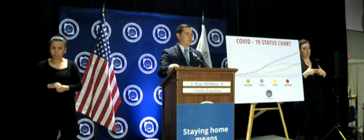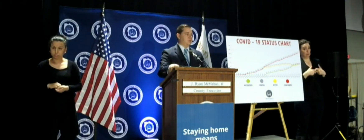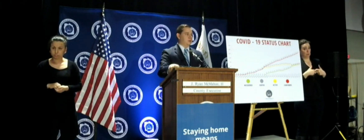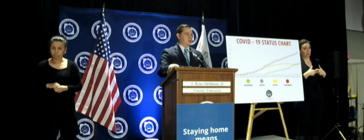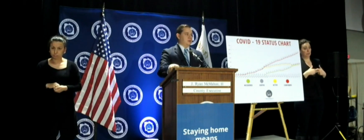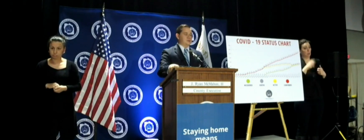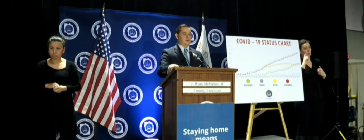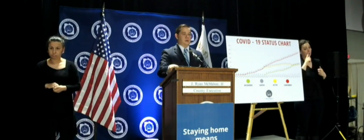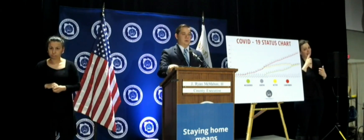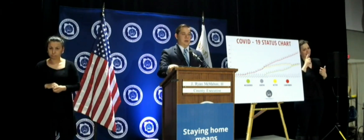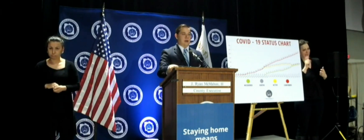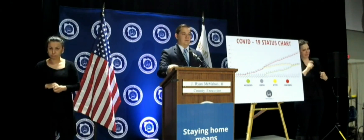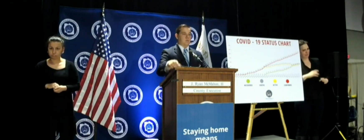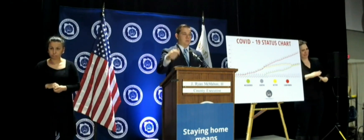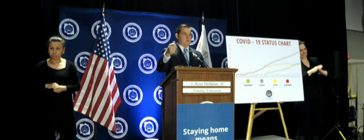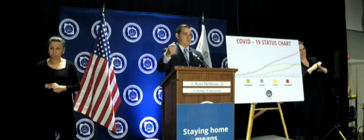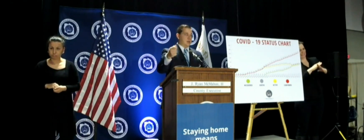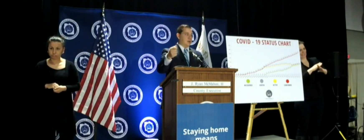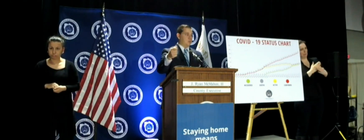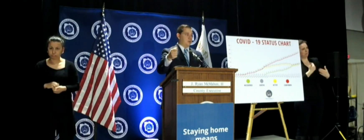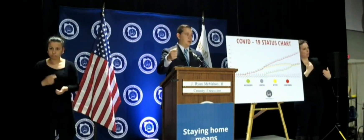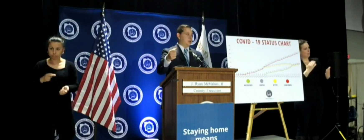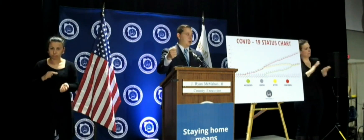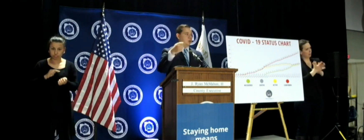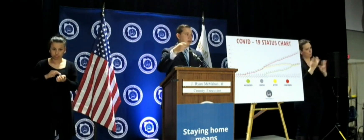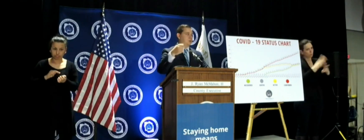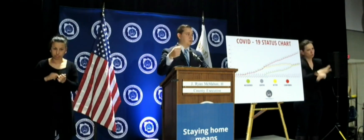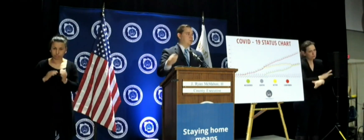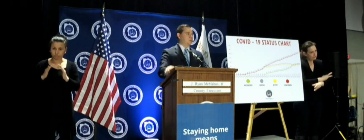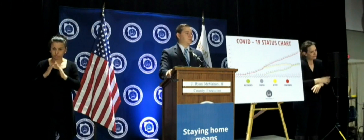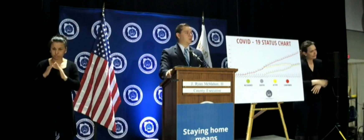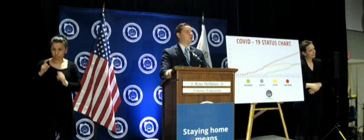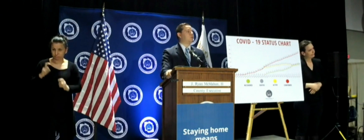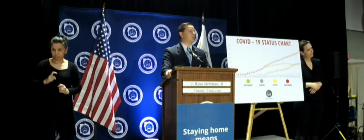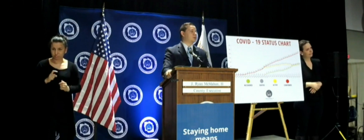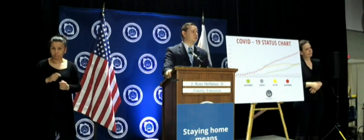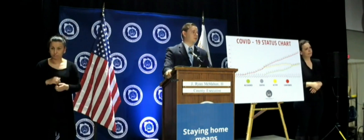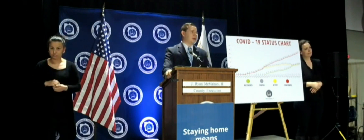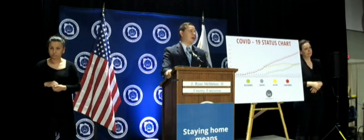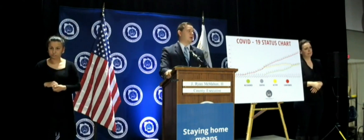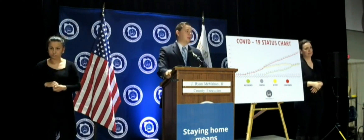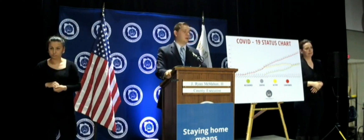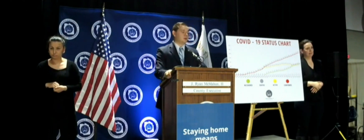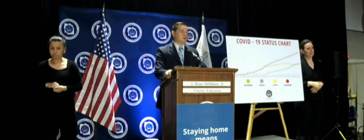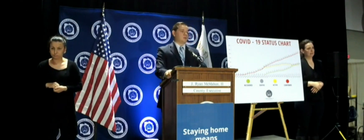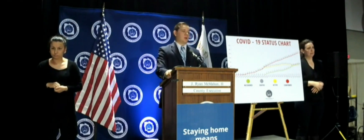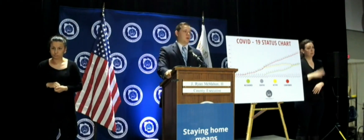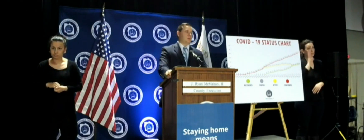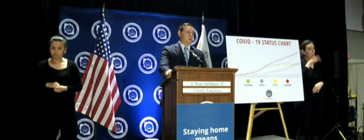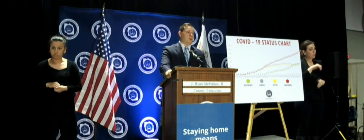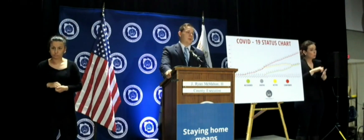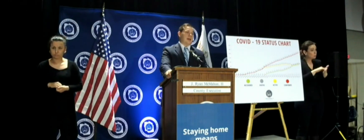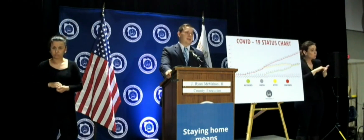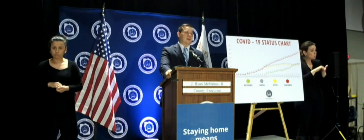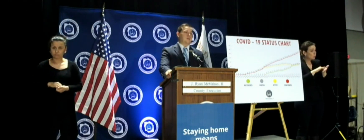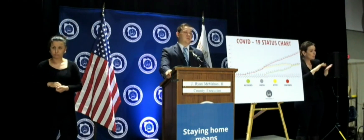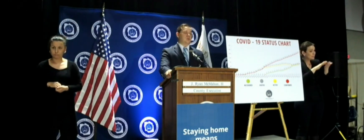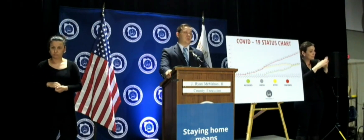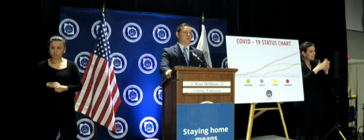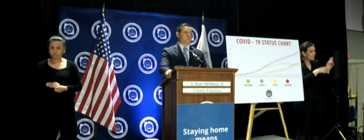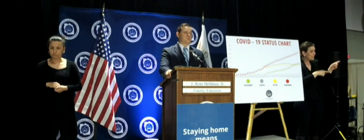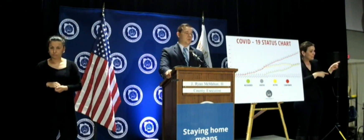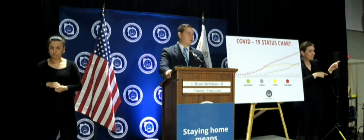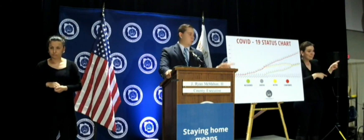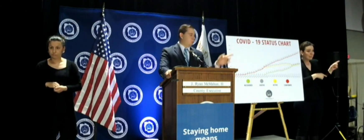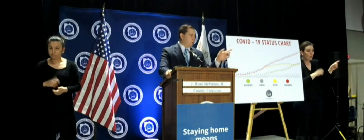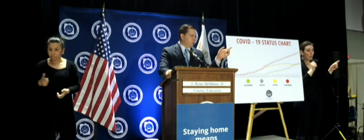related. And so they have numbers each day coming in. They're all related to 2 or 3 buildings in their county. So that gives